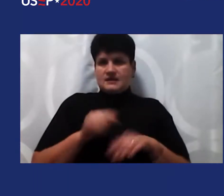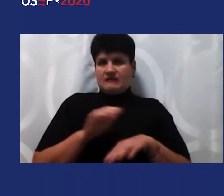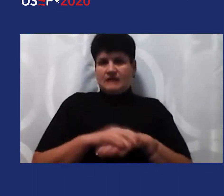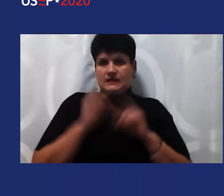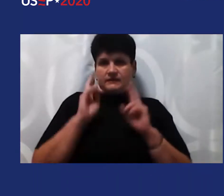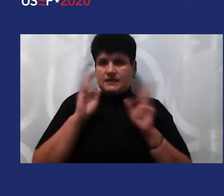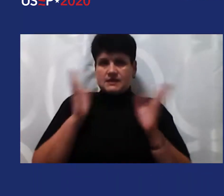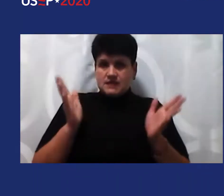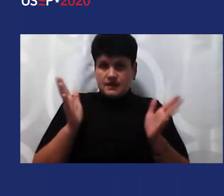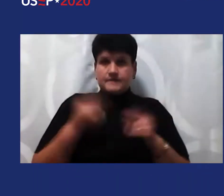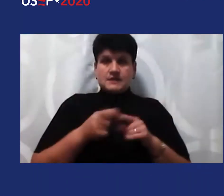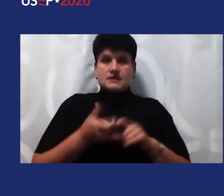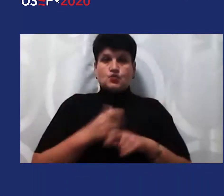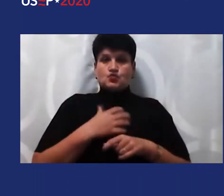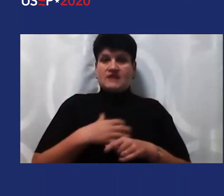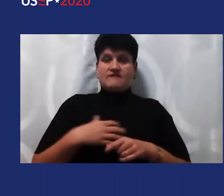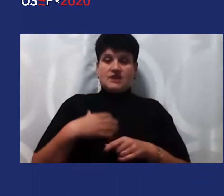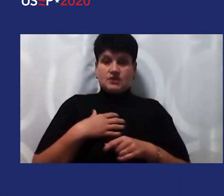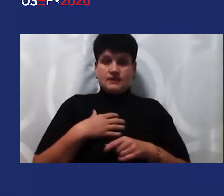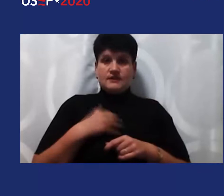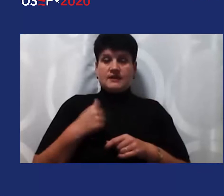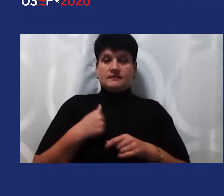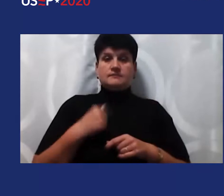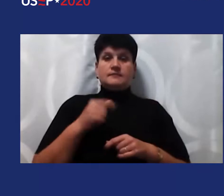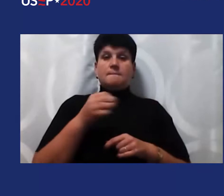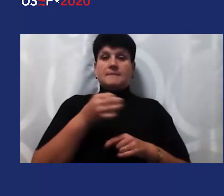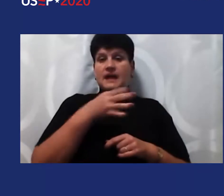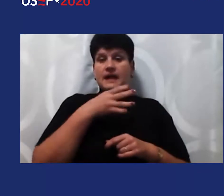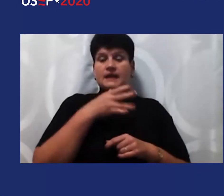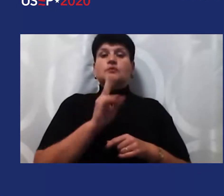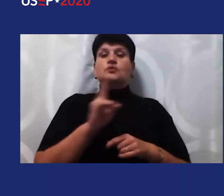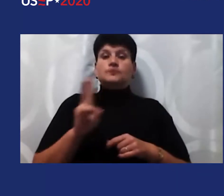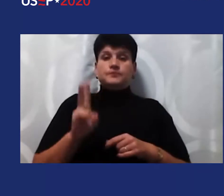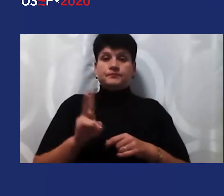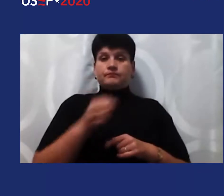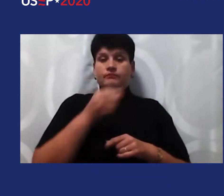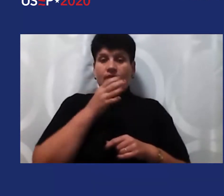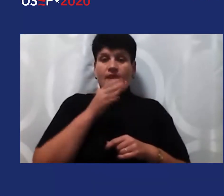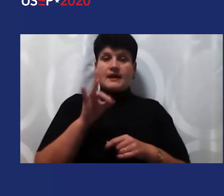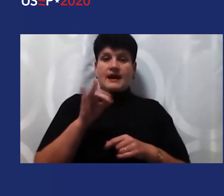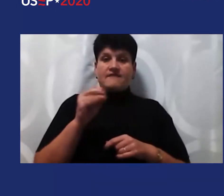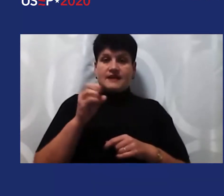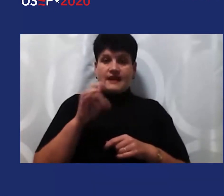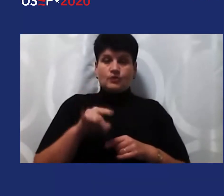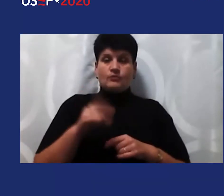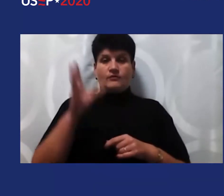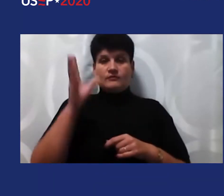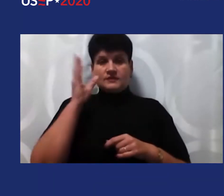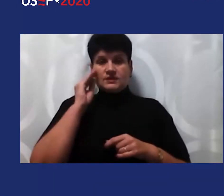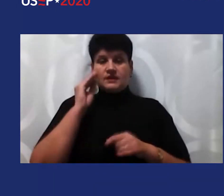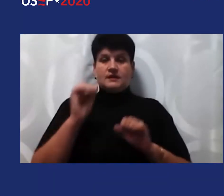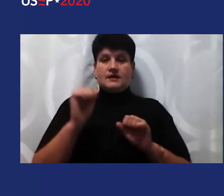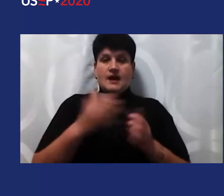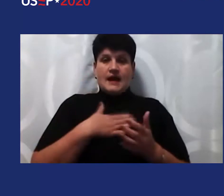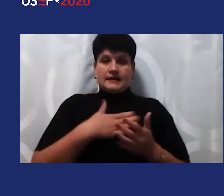know, uh, and that's also important. So those supporters of referendum who